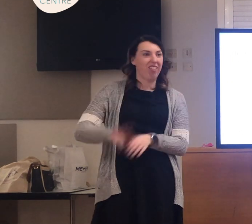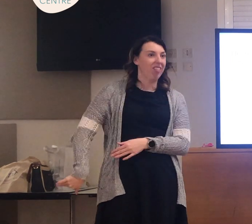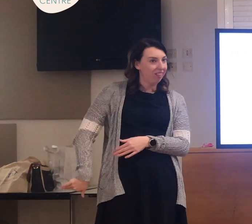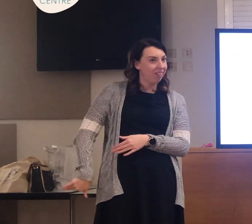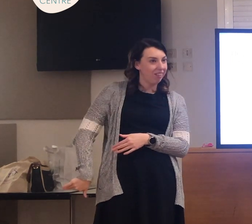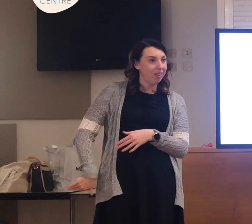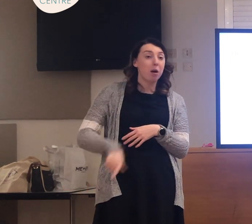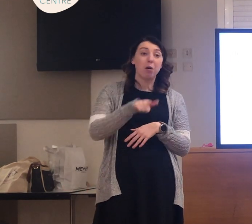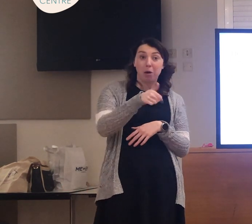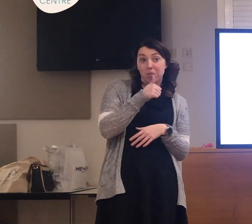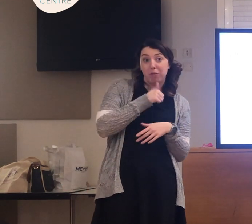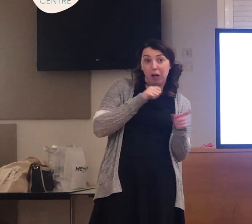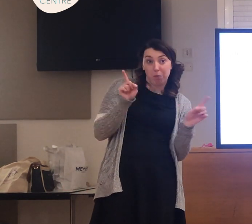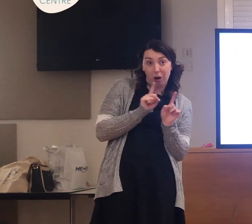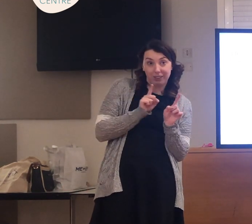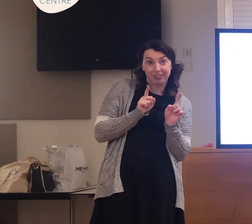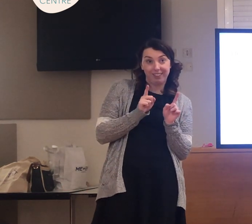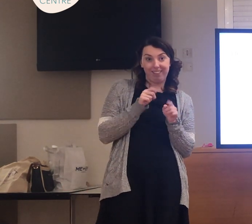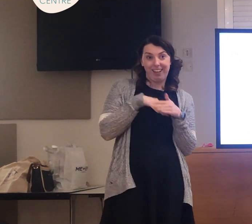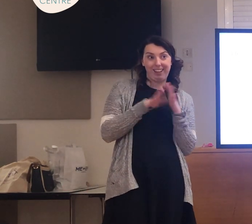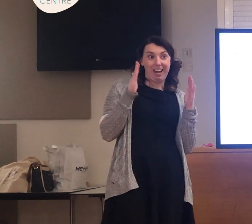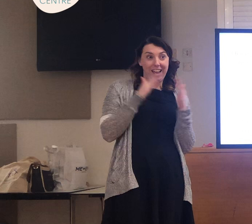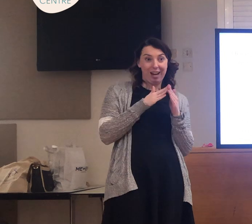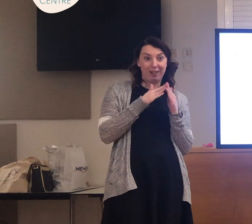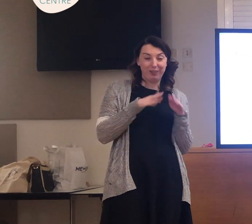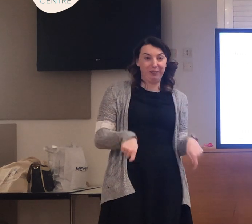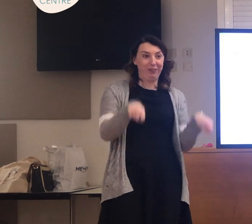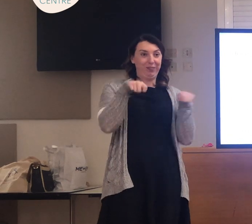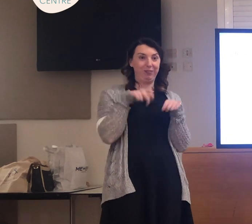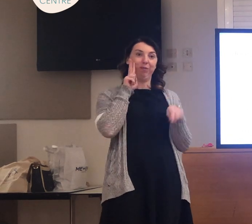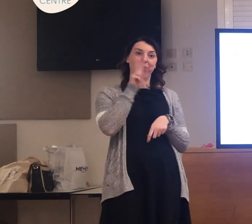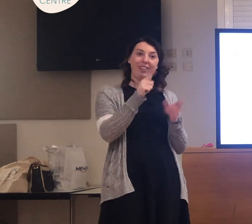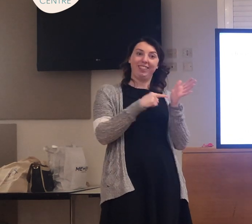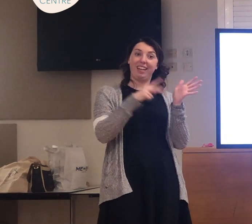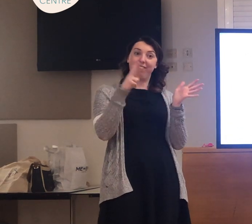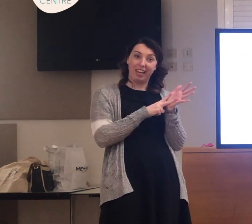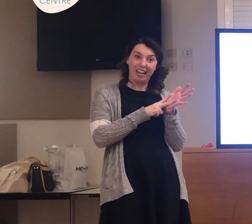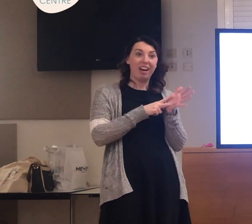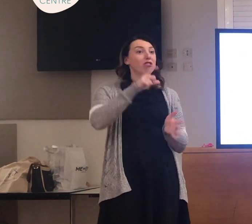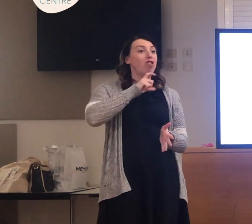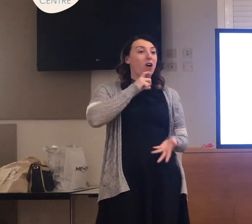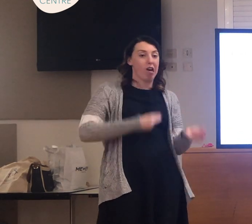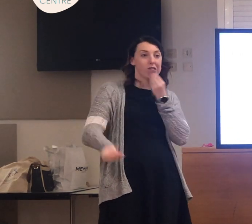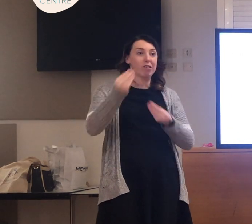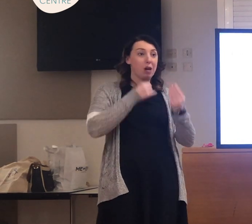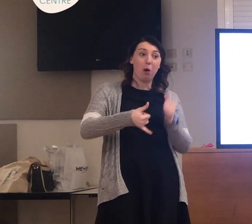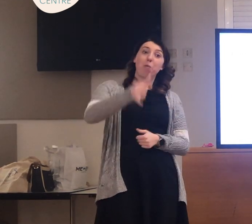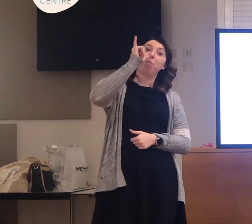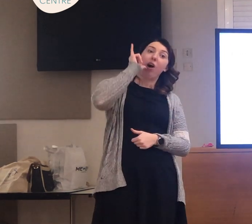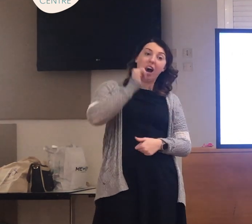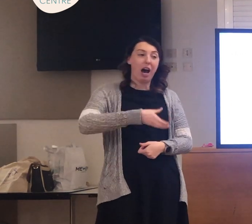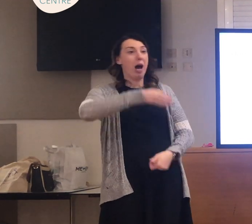What you might prefer to do is stay in, watch Netflix, eat dairy milk, and drink wine,